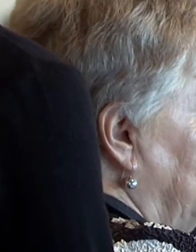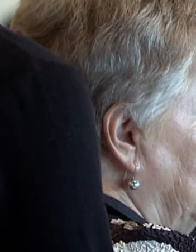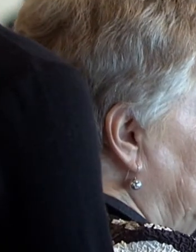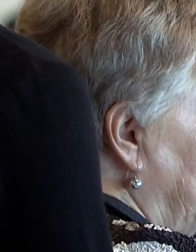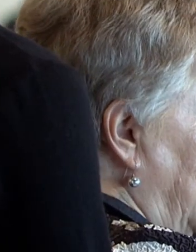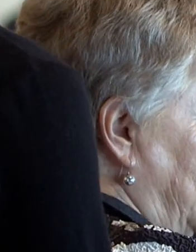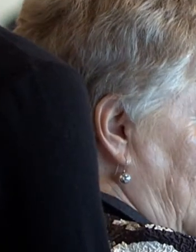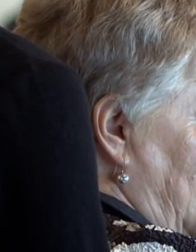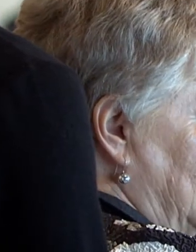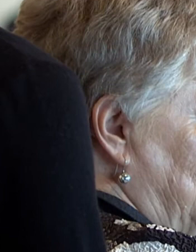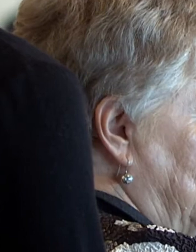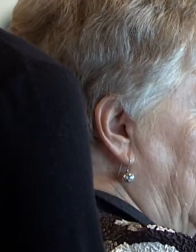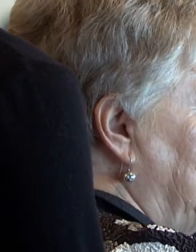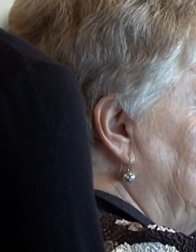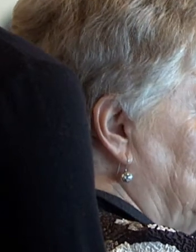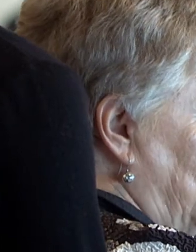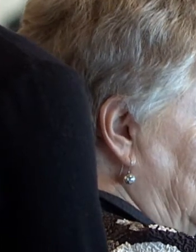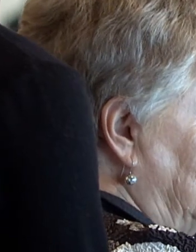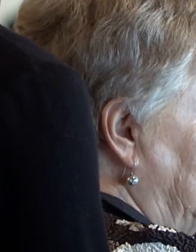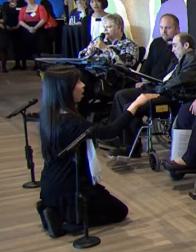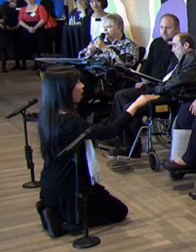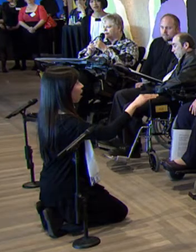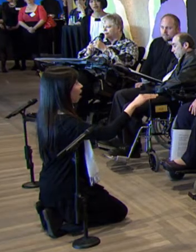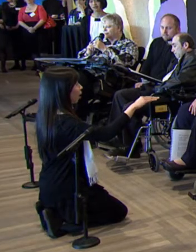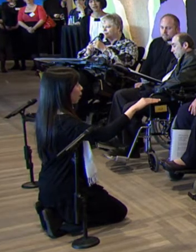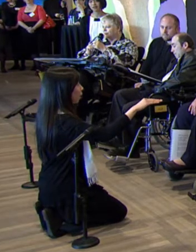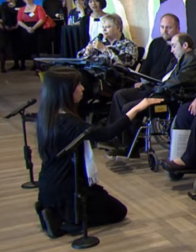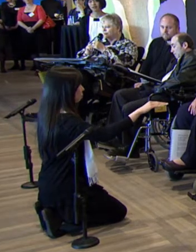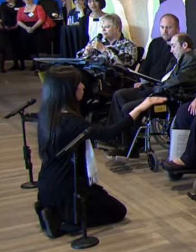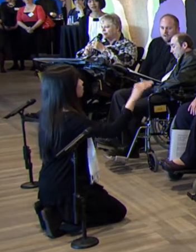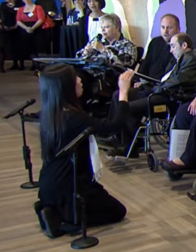He filled my days with endless wonder.